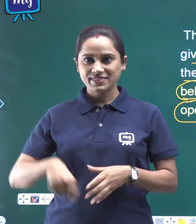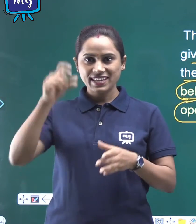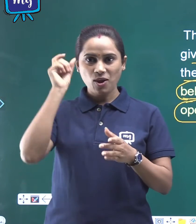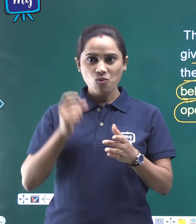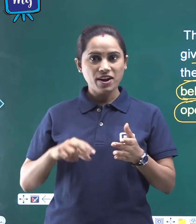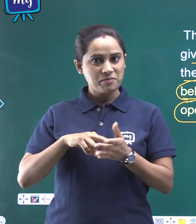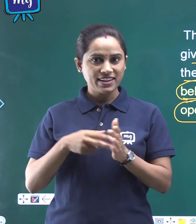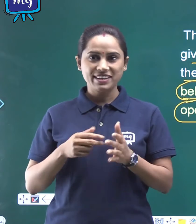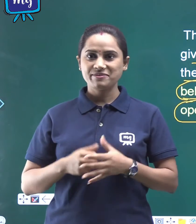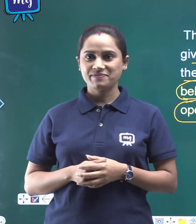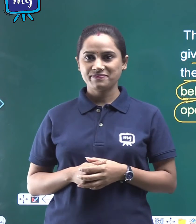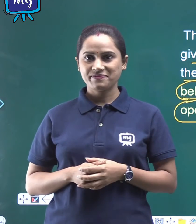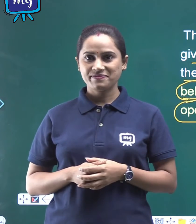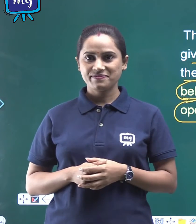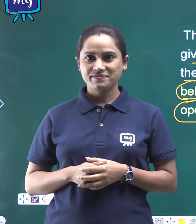Word meaning: